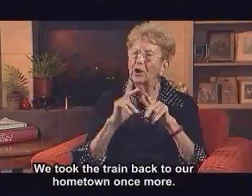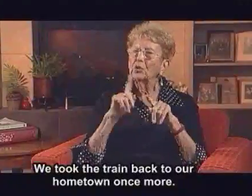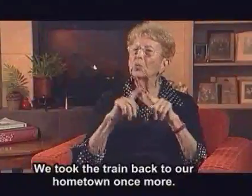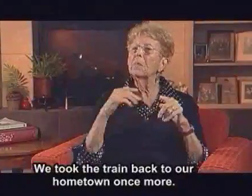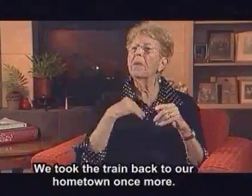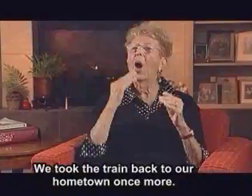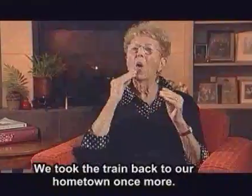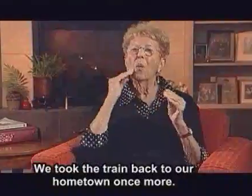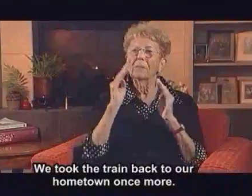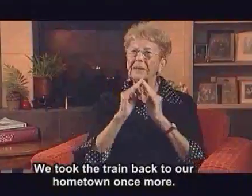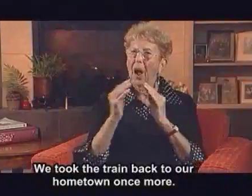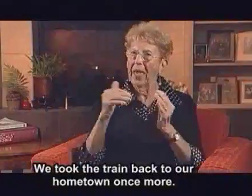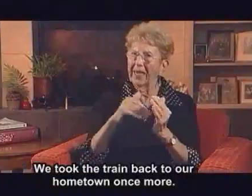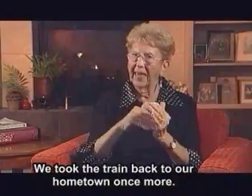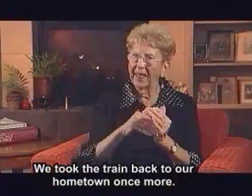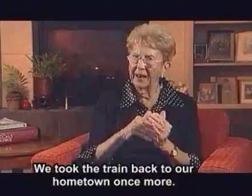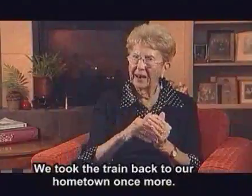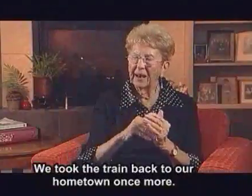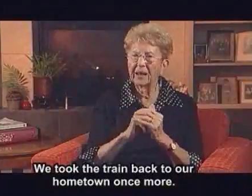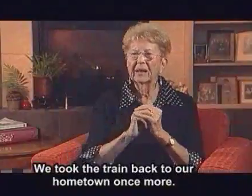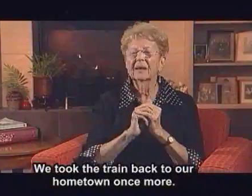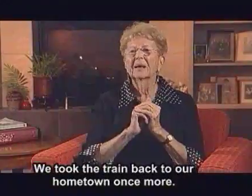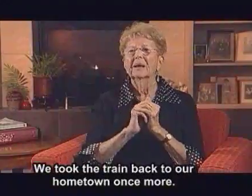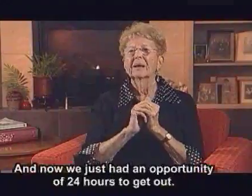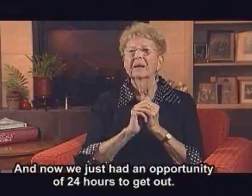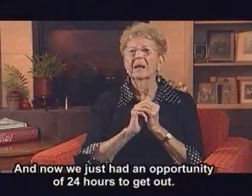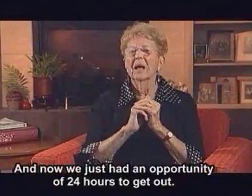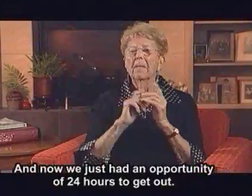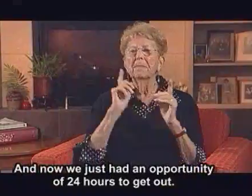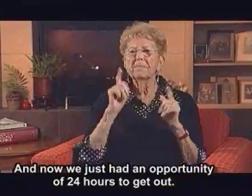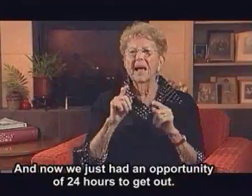We took the train back to our hometown once more.